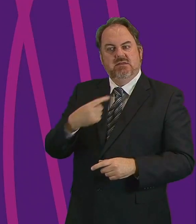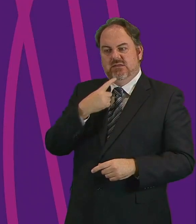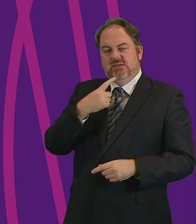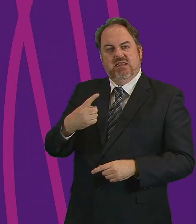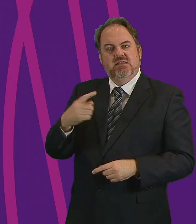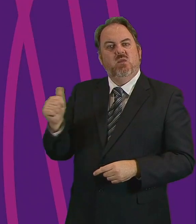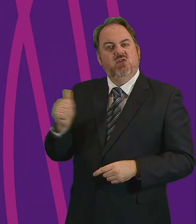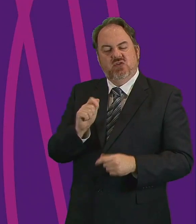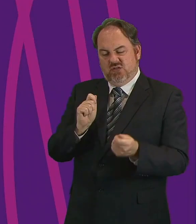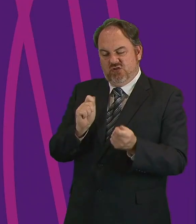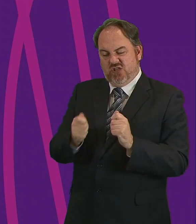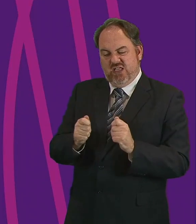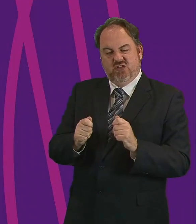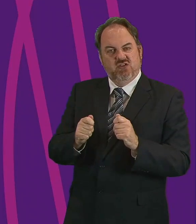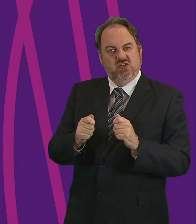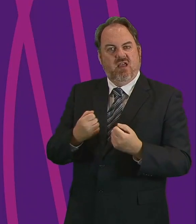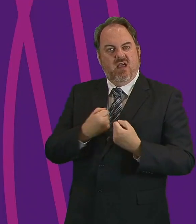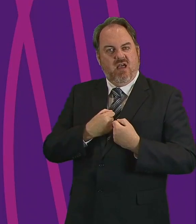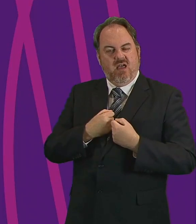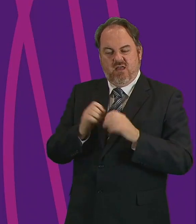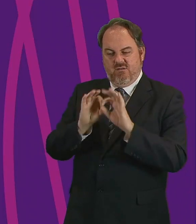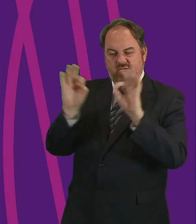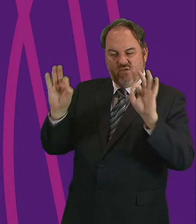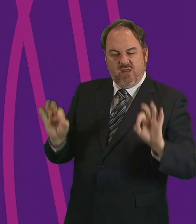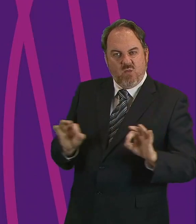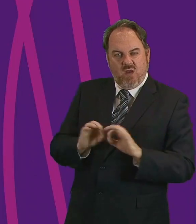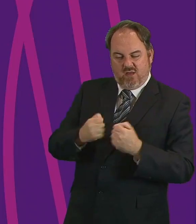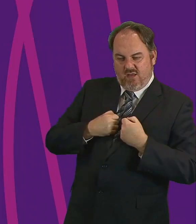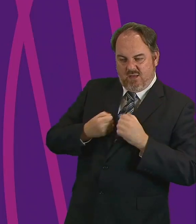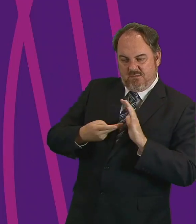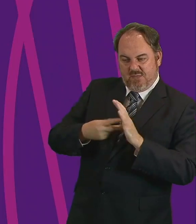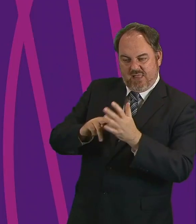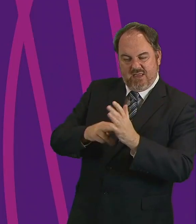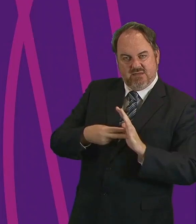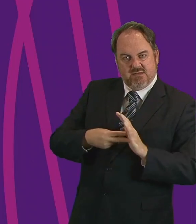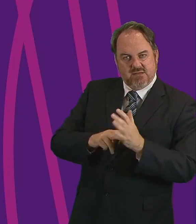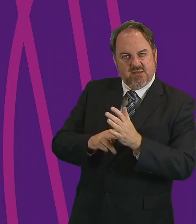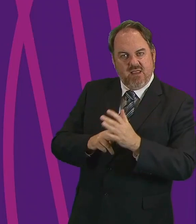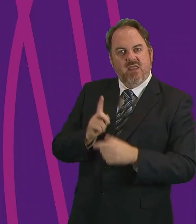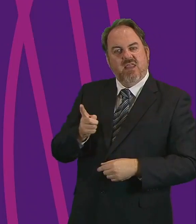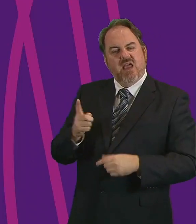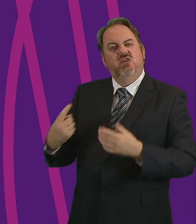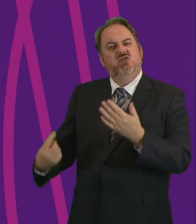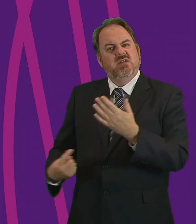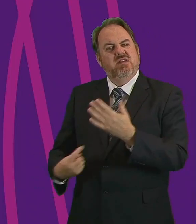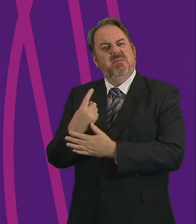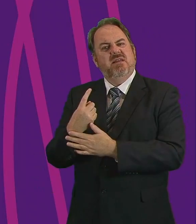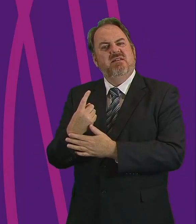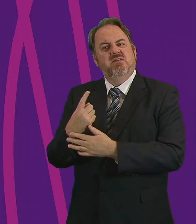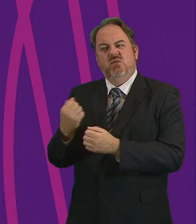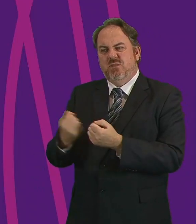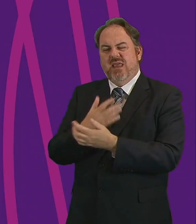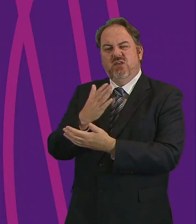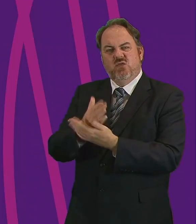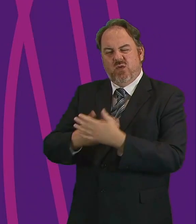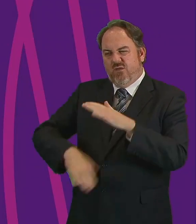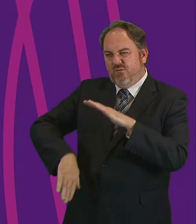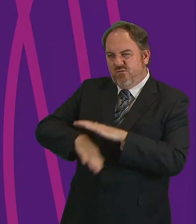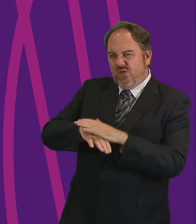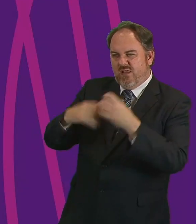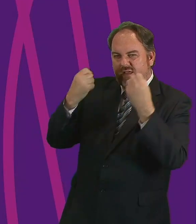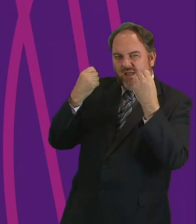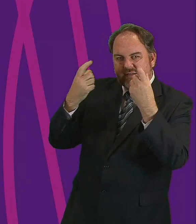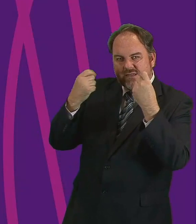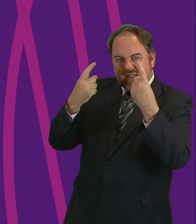to the framework should be considered. I would expect that to be done if we get a fuller information, financial